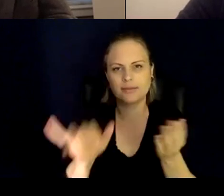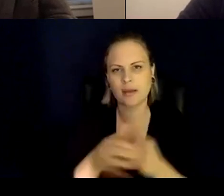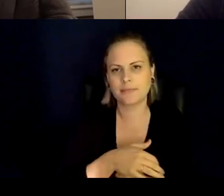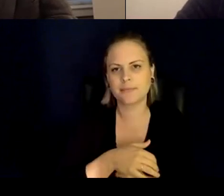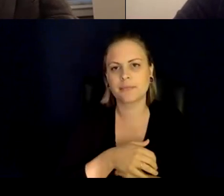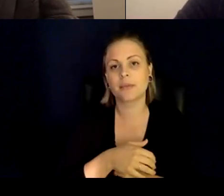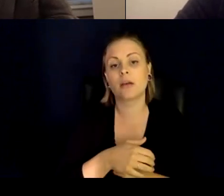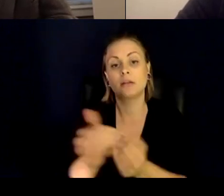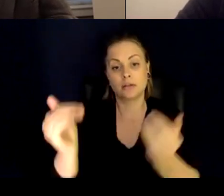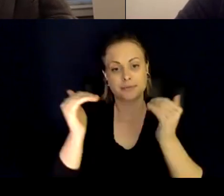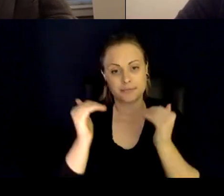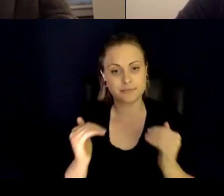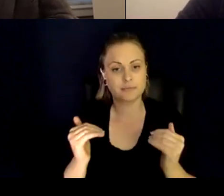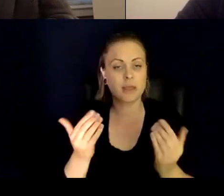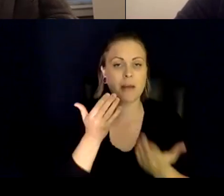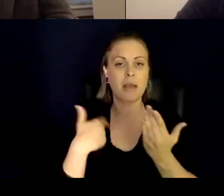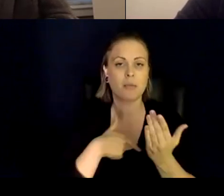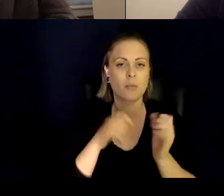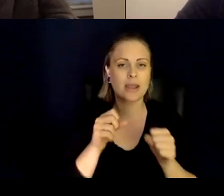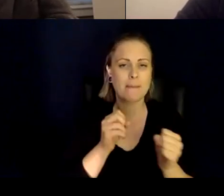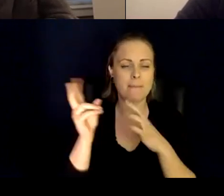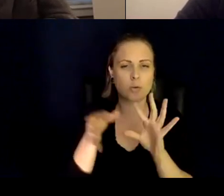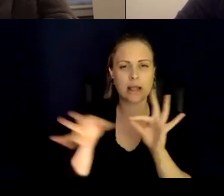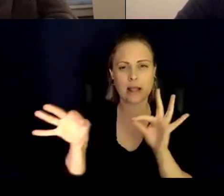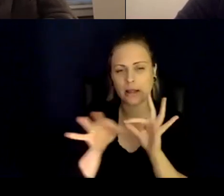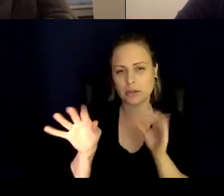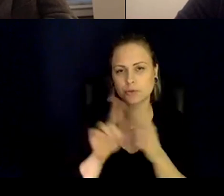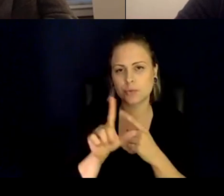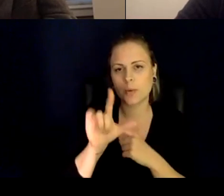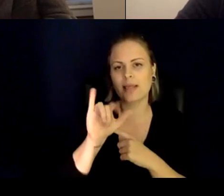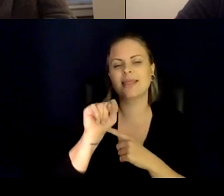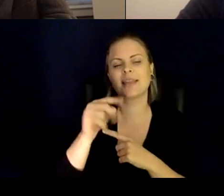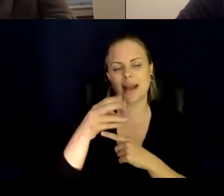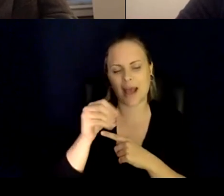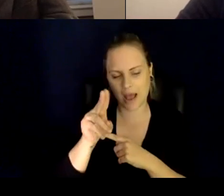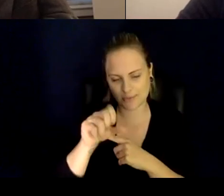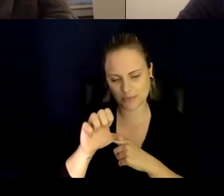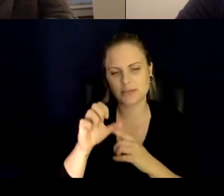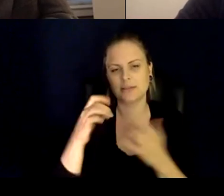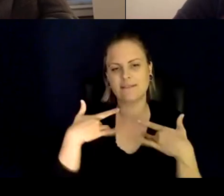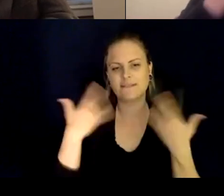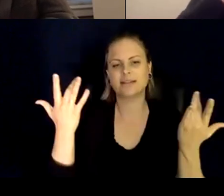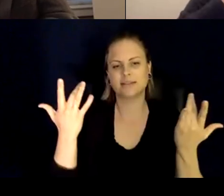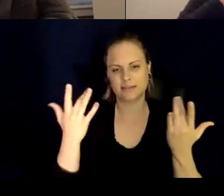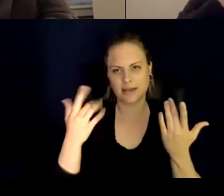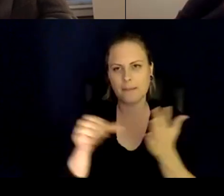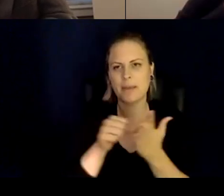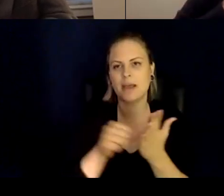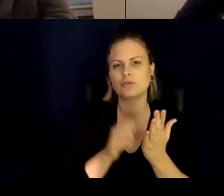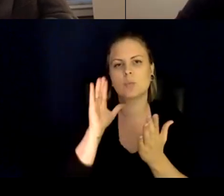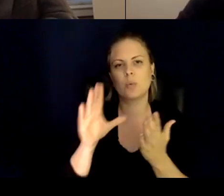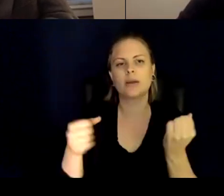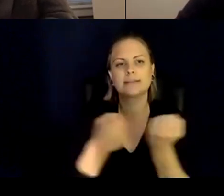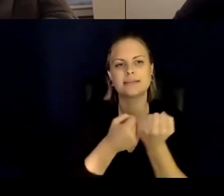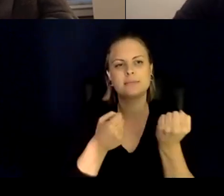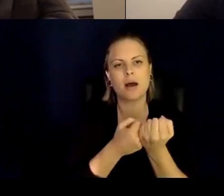After that, perhaps we can get a link up to the Lit House events page. We will be co-sponsoring Steve Kornacki's visit